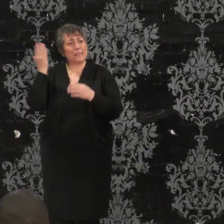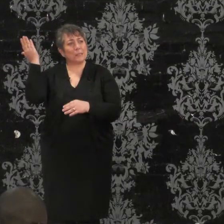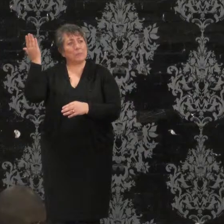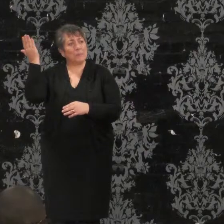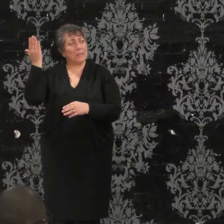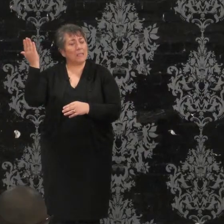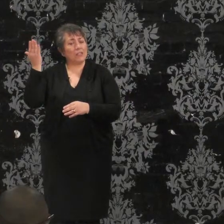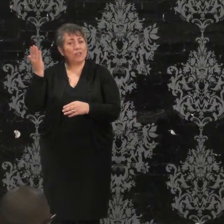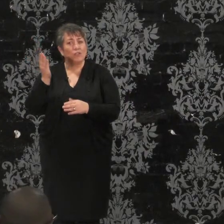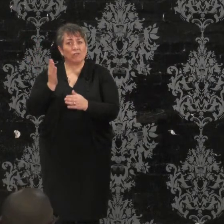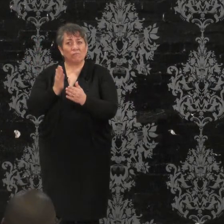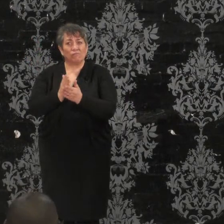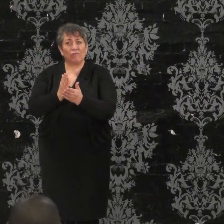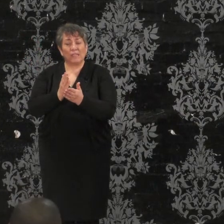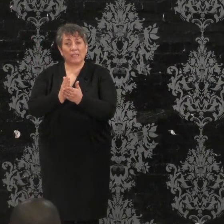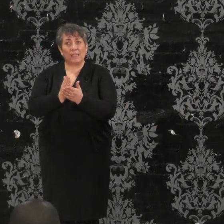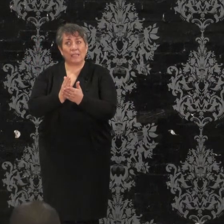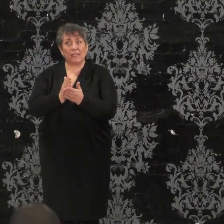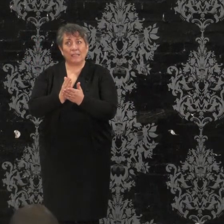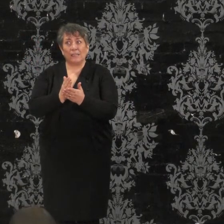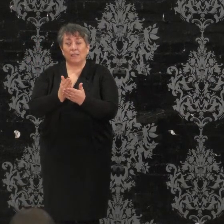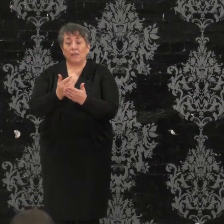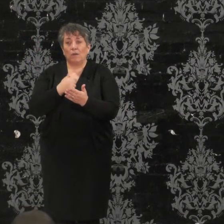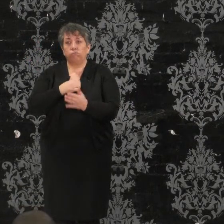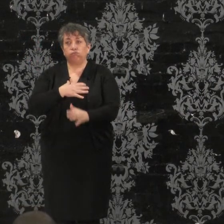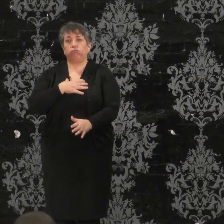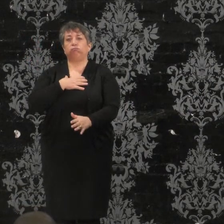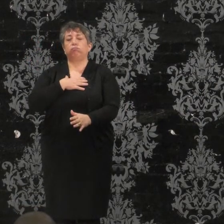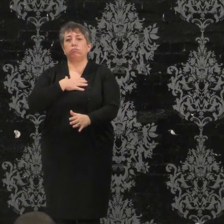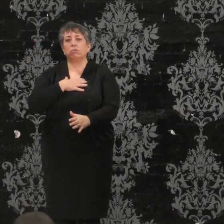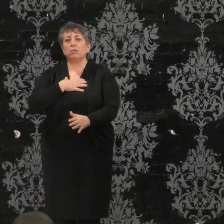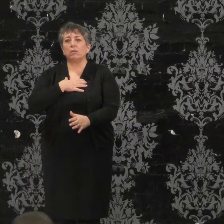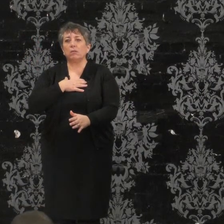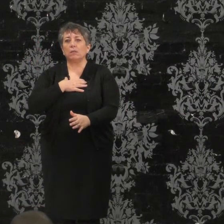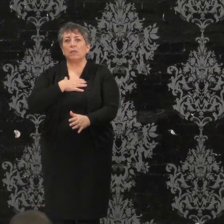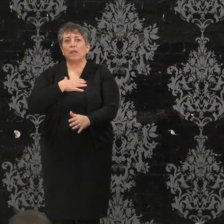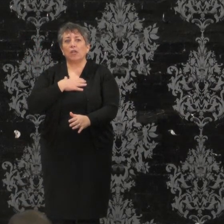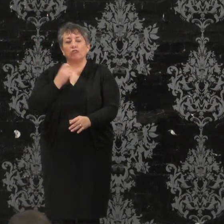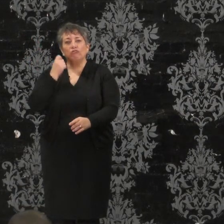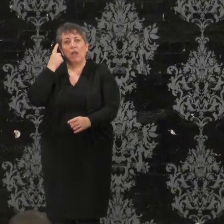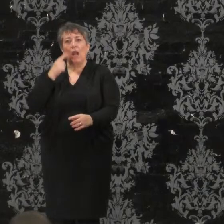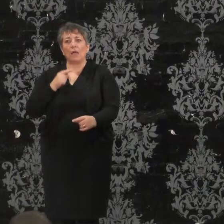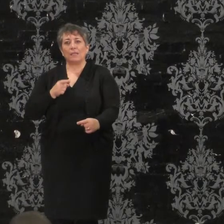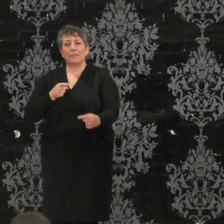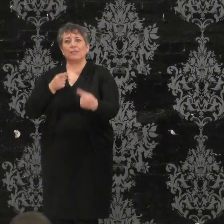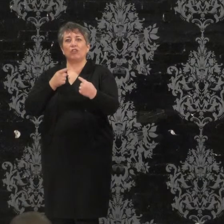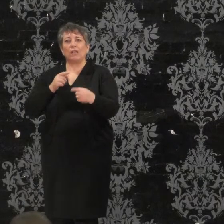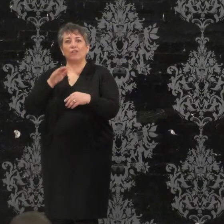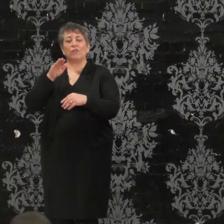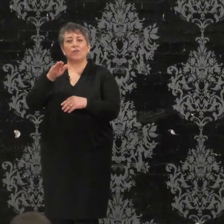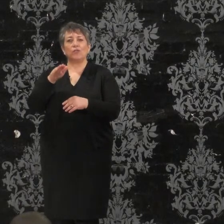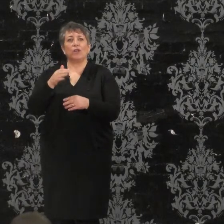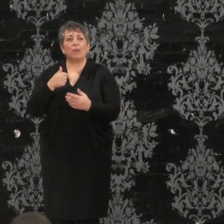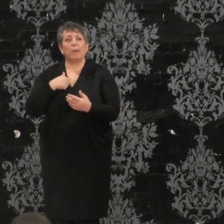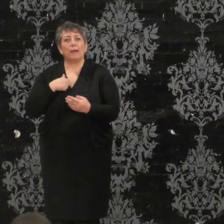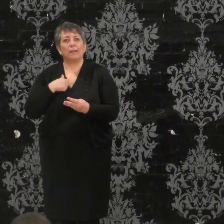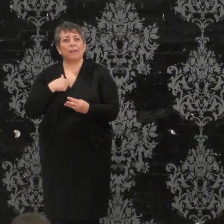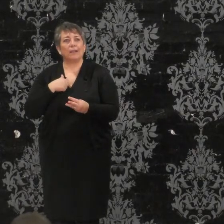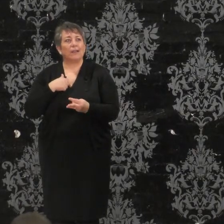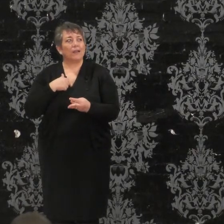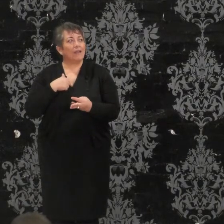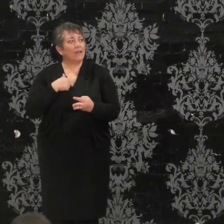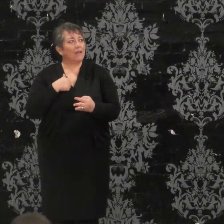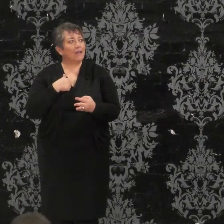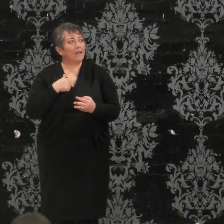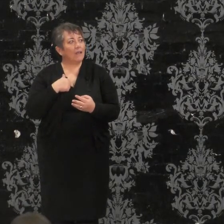really sobering, and I think a reminder of the challenges we face. But I also felt it was a really inspirational speech in that there's a plan in